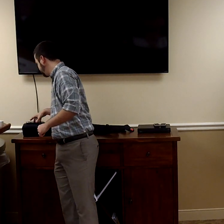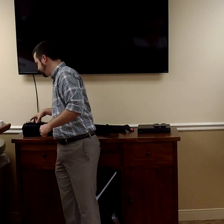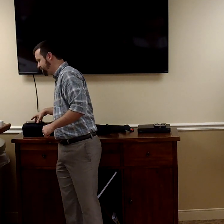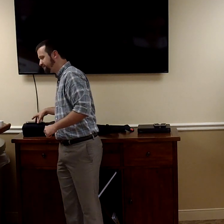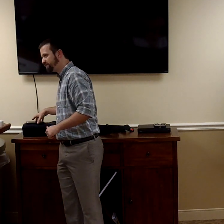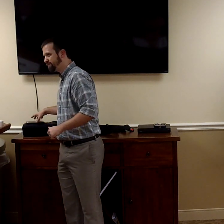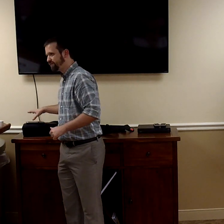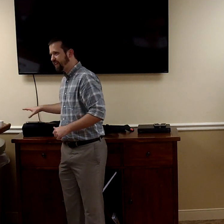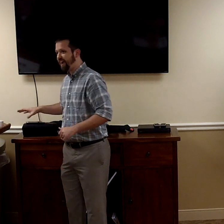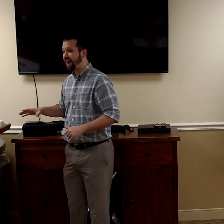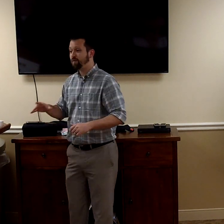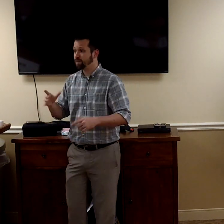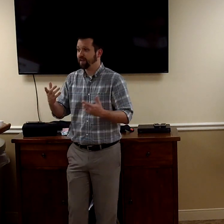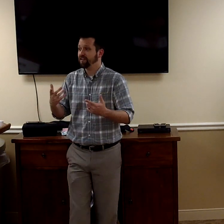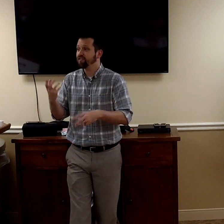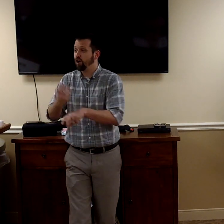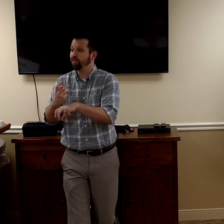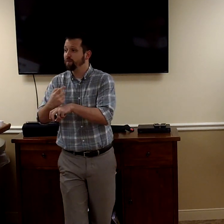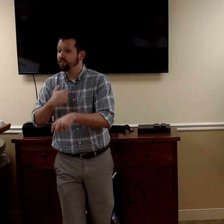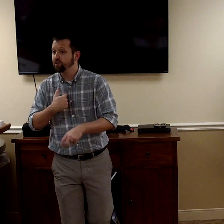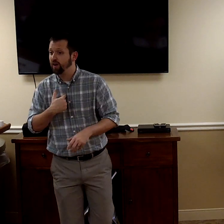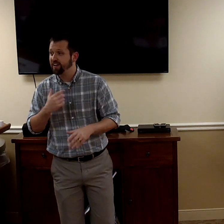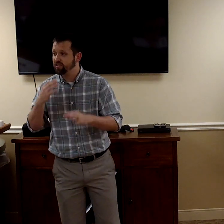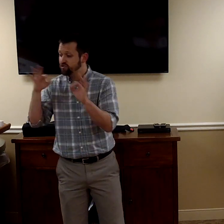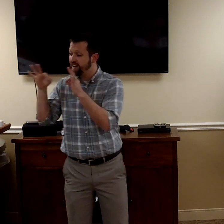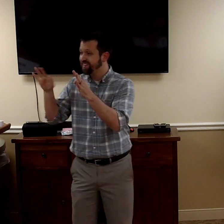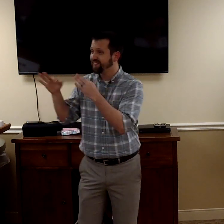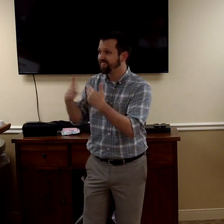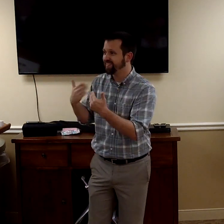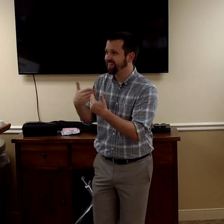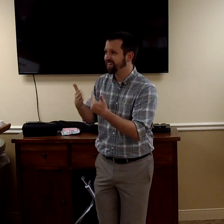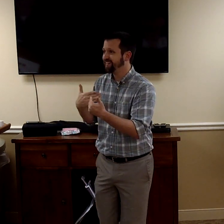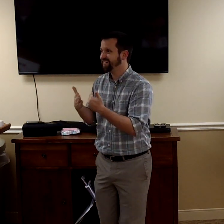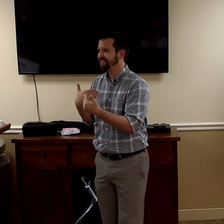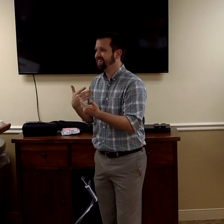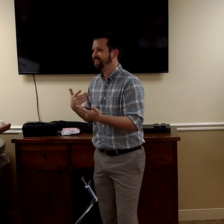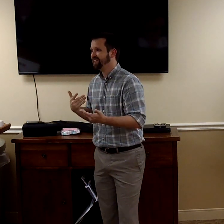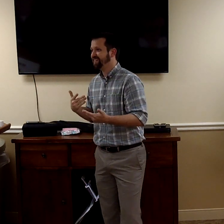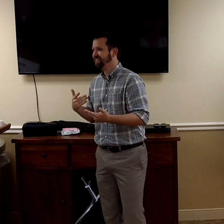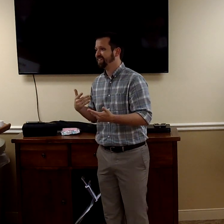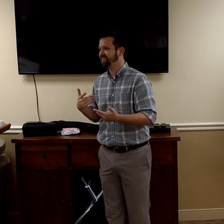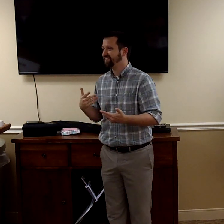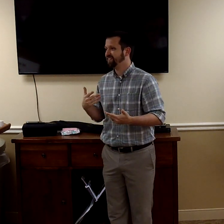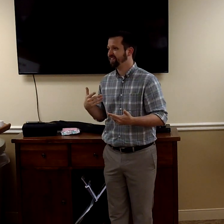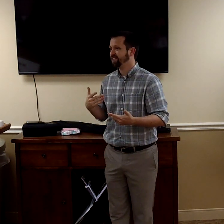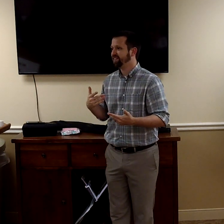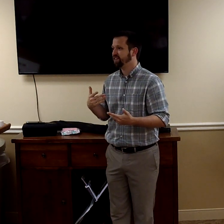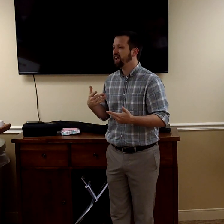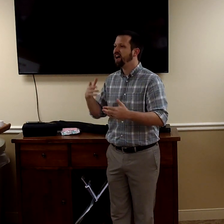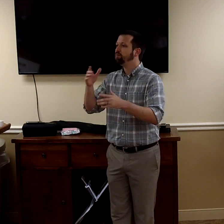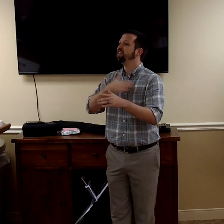stare at it all the time. That's hard for me to do. I get distracted easily. So, please.